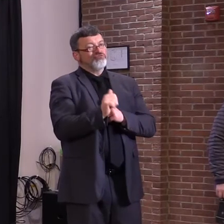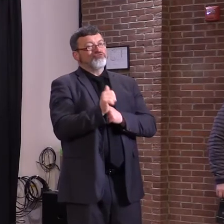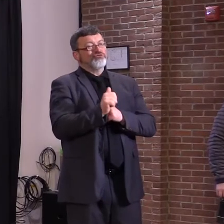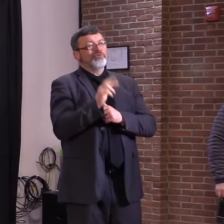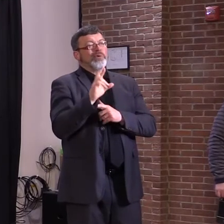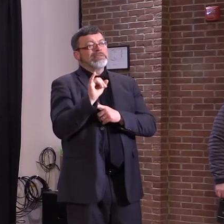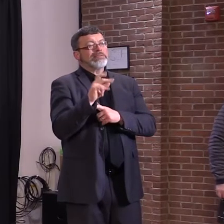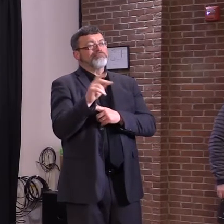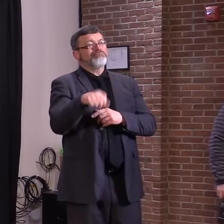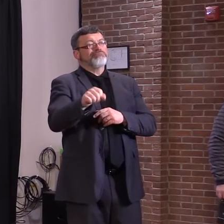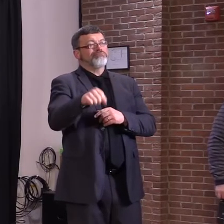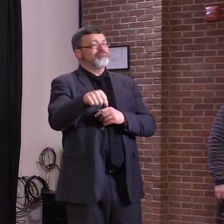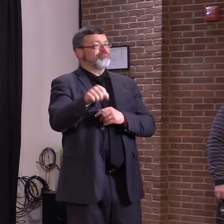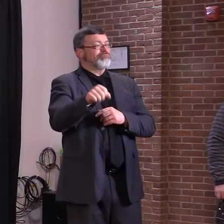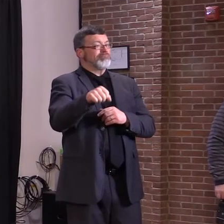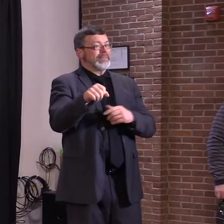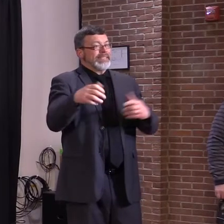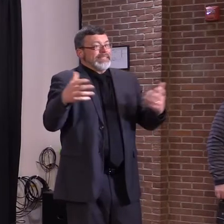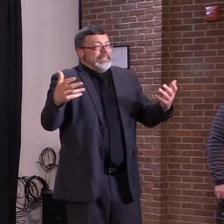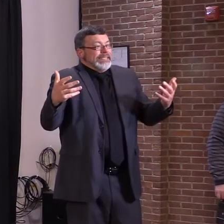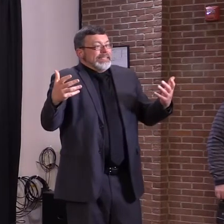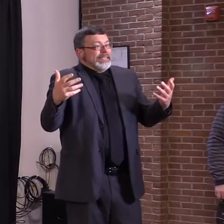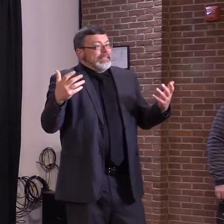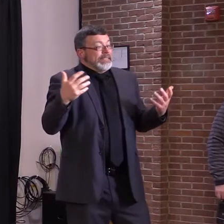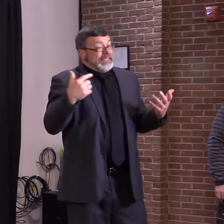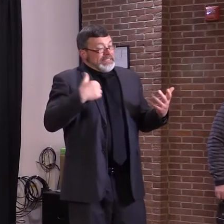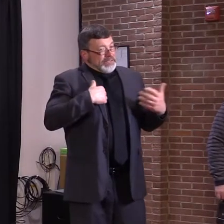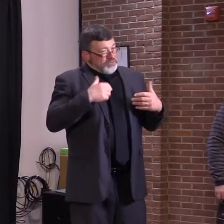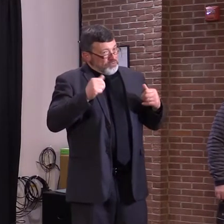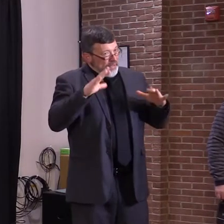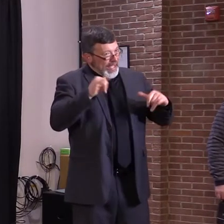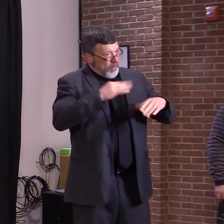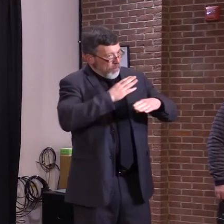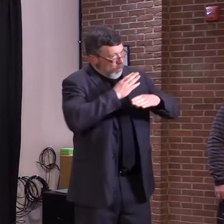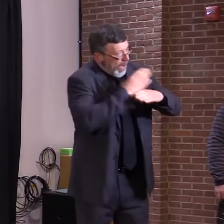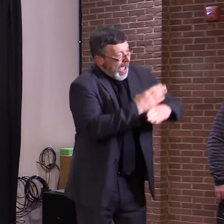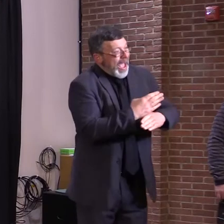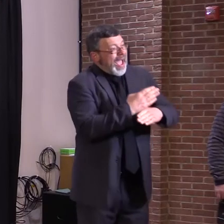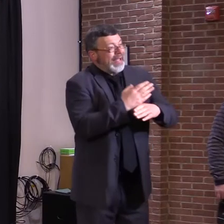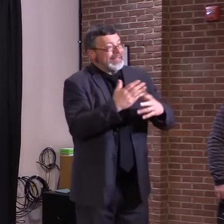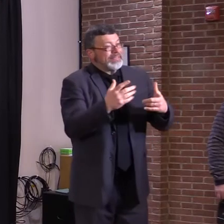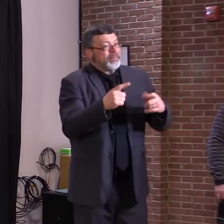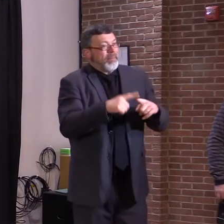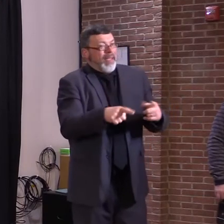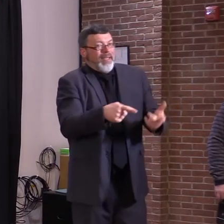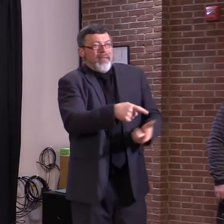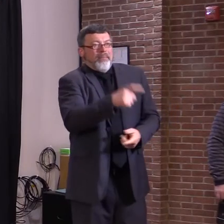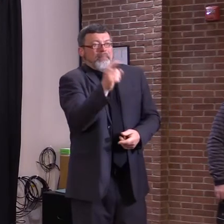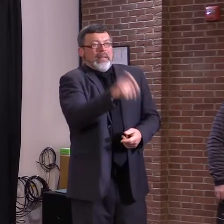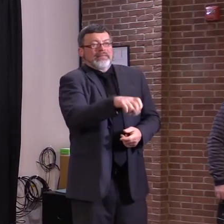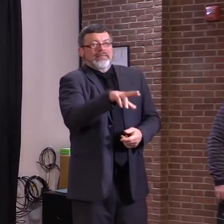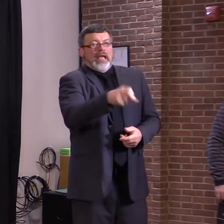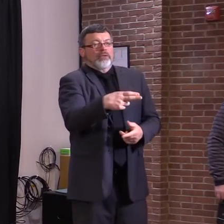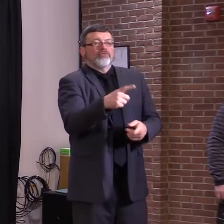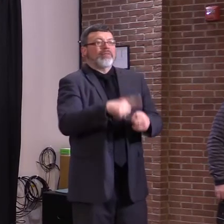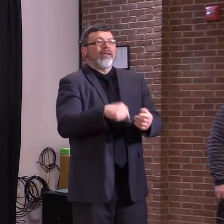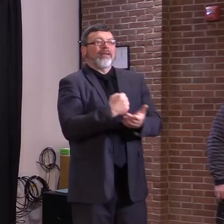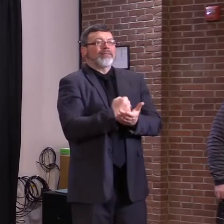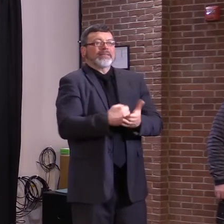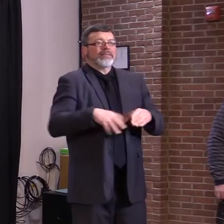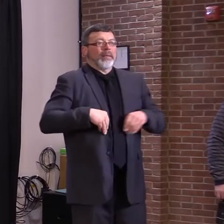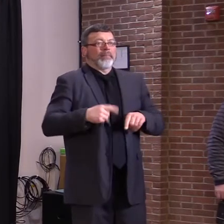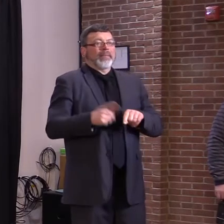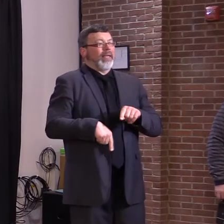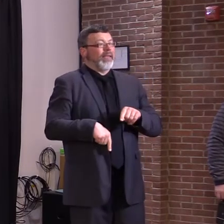crime. And we do our very best to protect each and every one of them. But I don't know if this is on